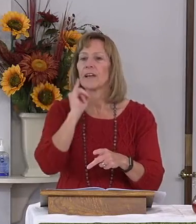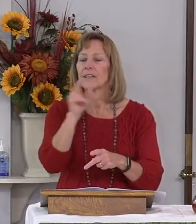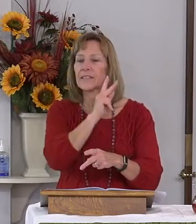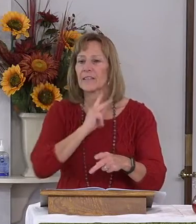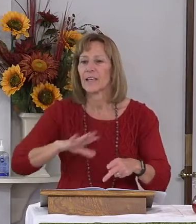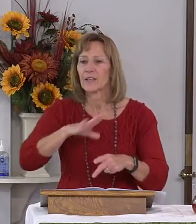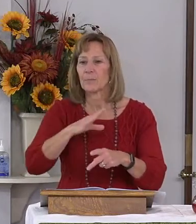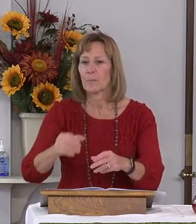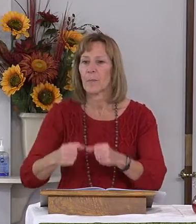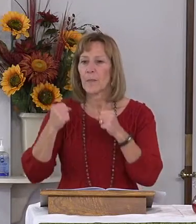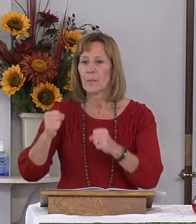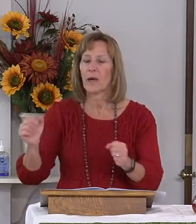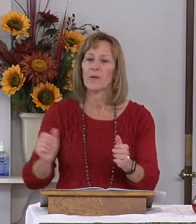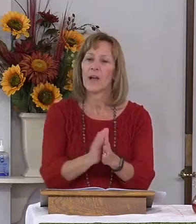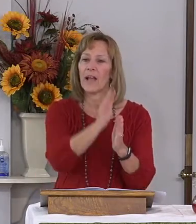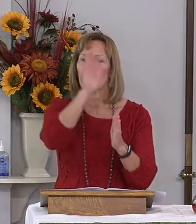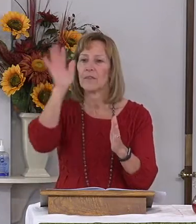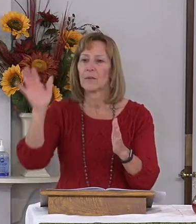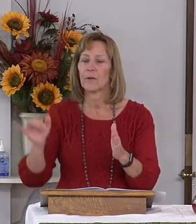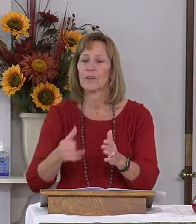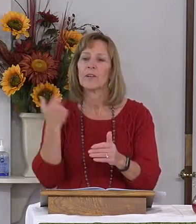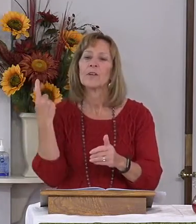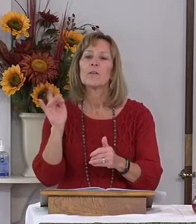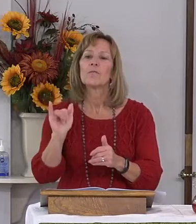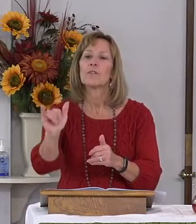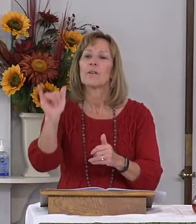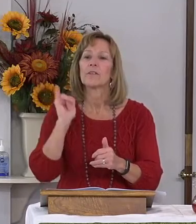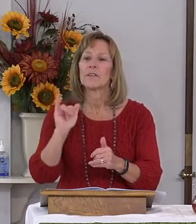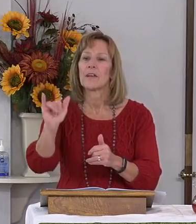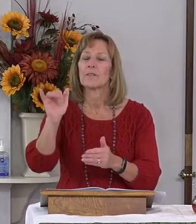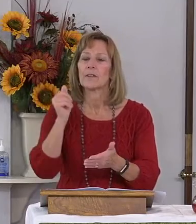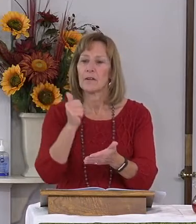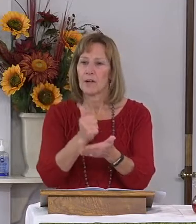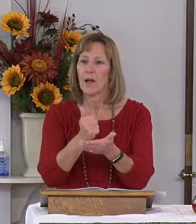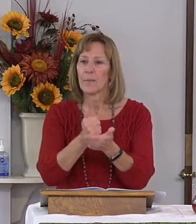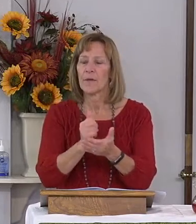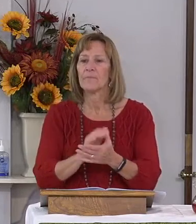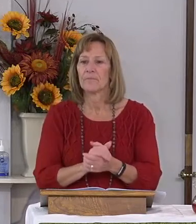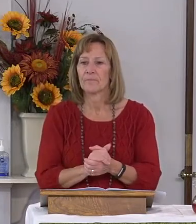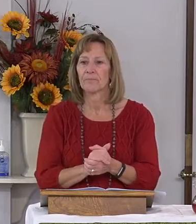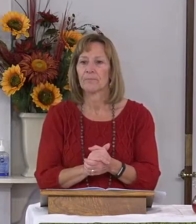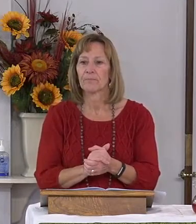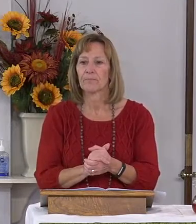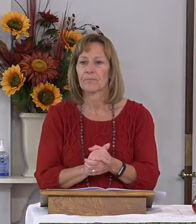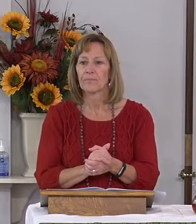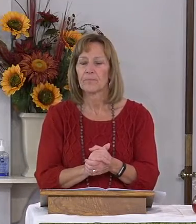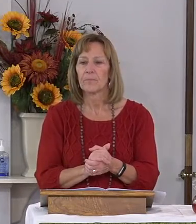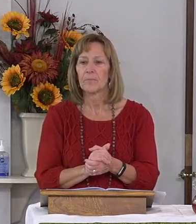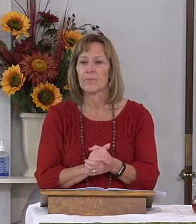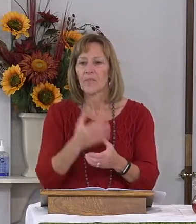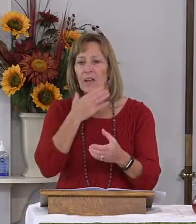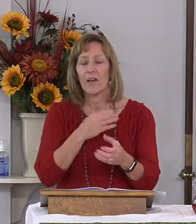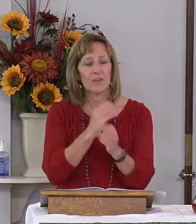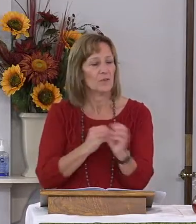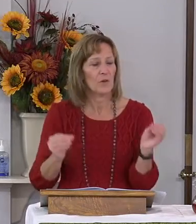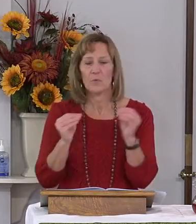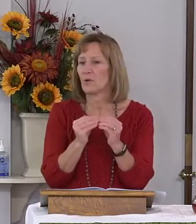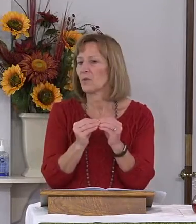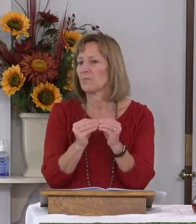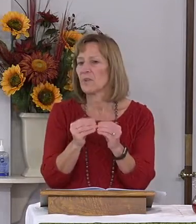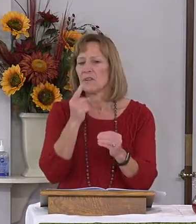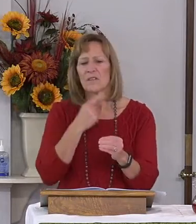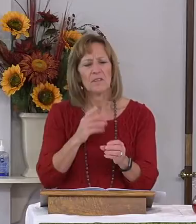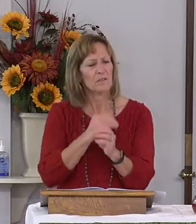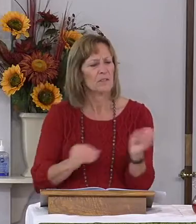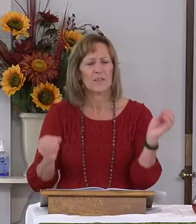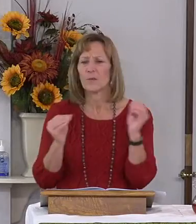For thine is the kingdom, the power, and the glory, forever and ever. Amen. Hunger no more,